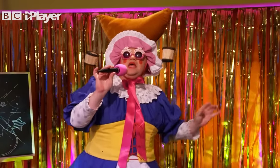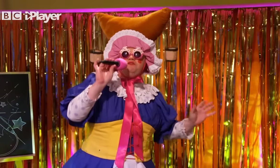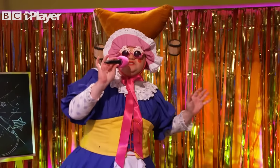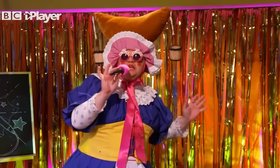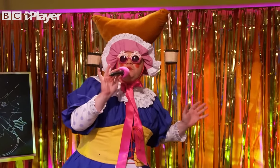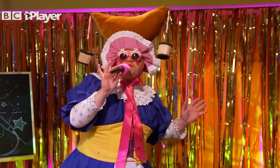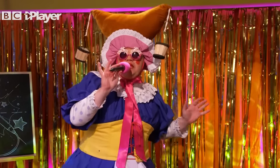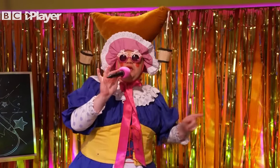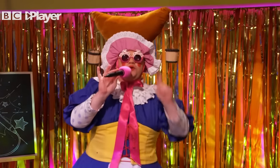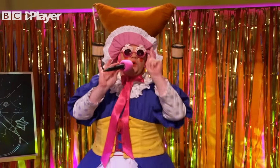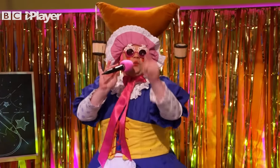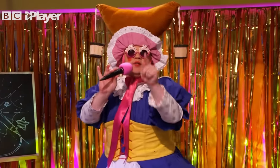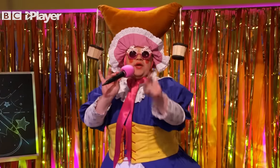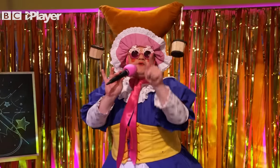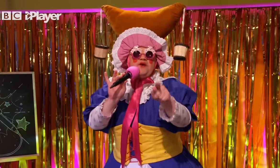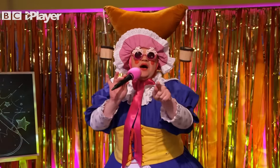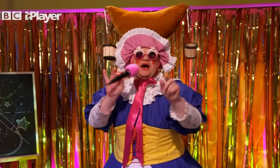If you stick with me, you will go far.